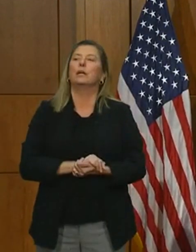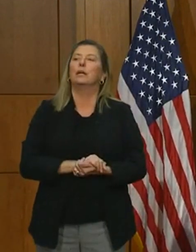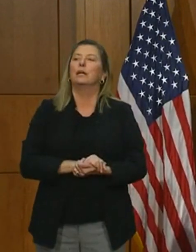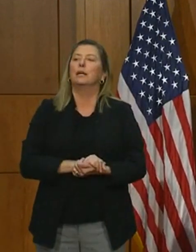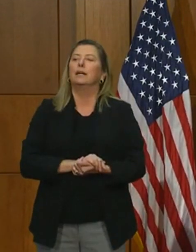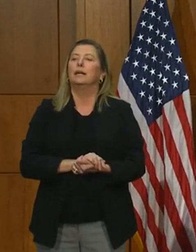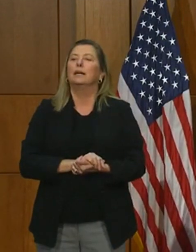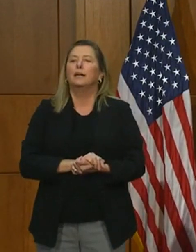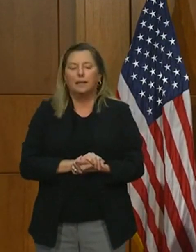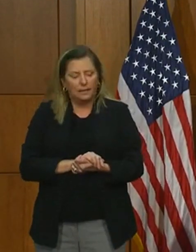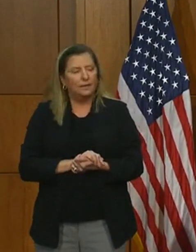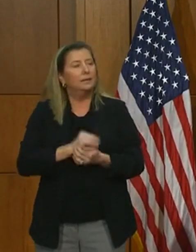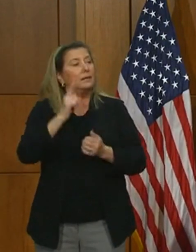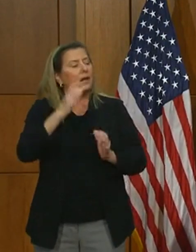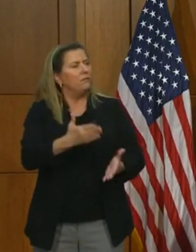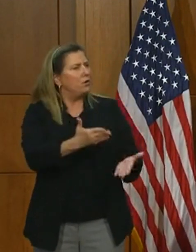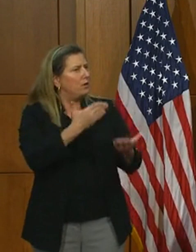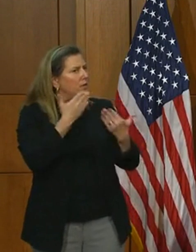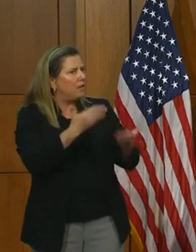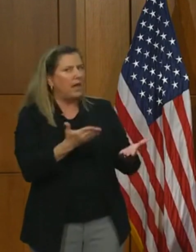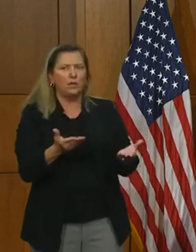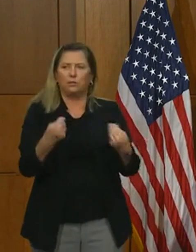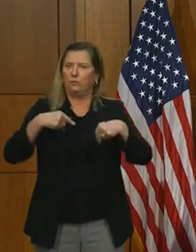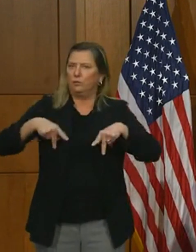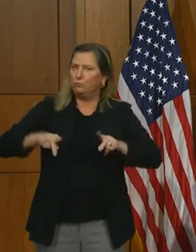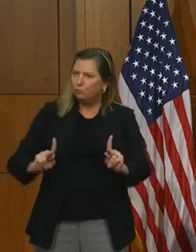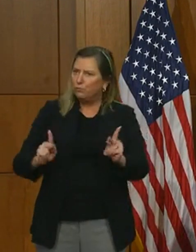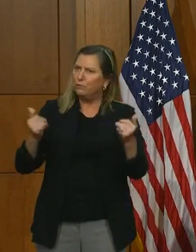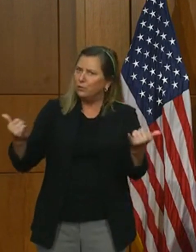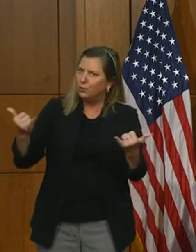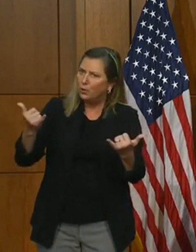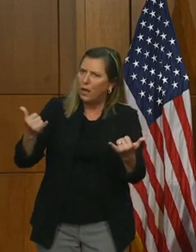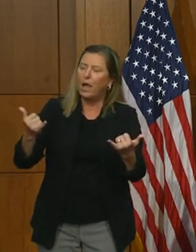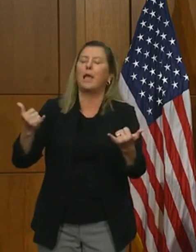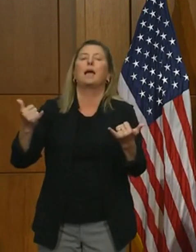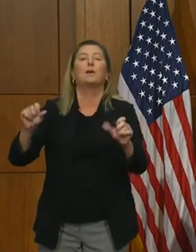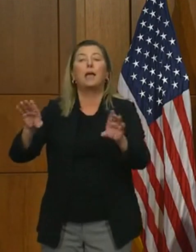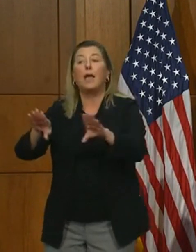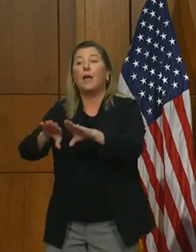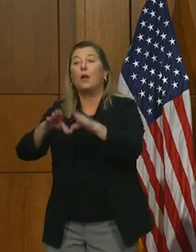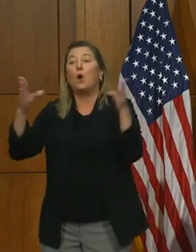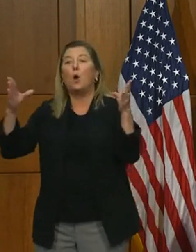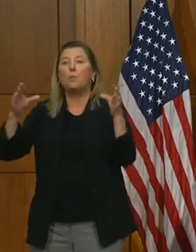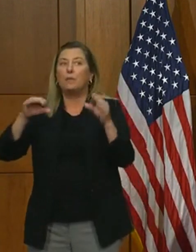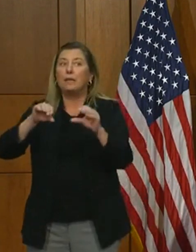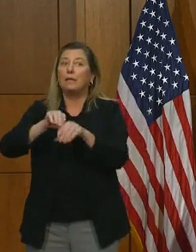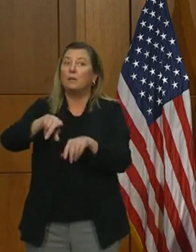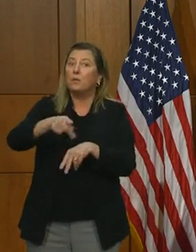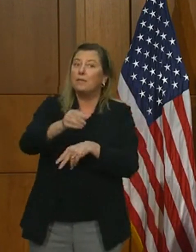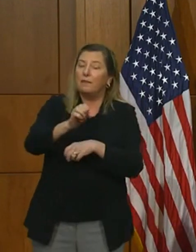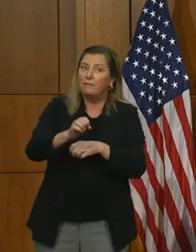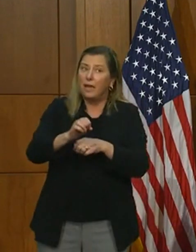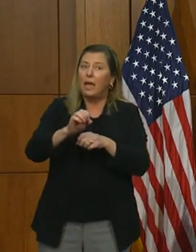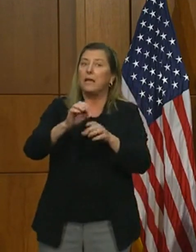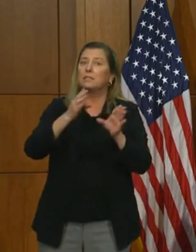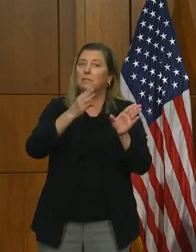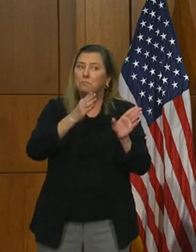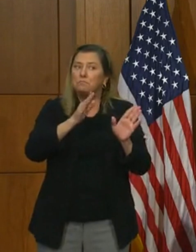I thank Governor Northam for granting us the privilege today to open in a phased and safe